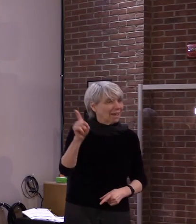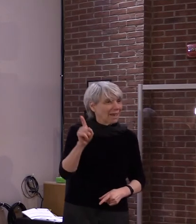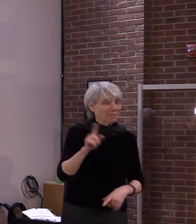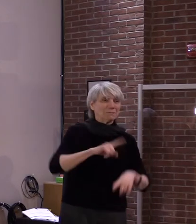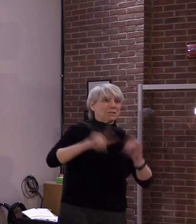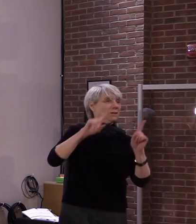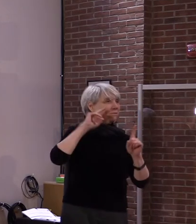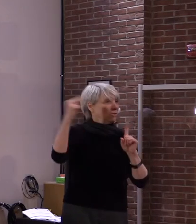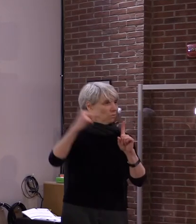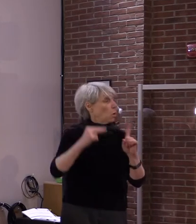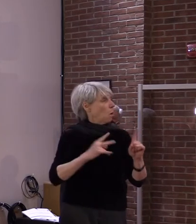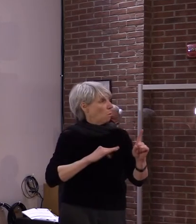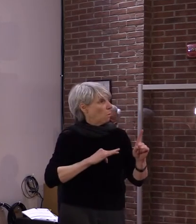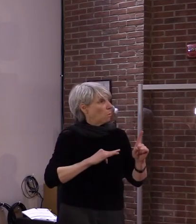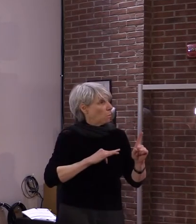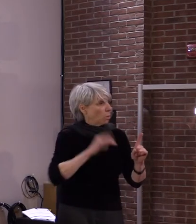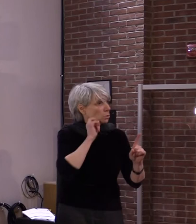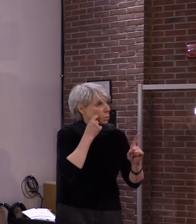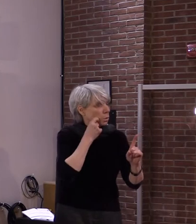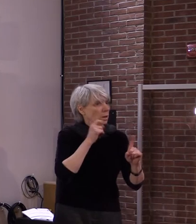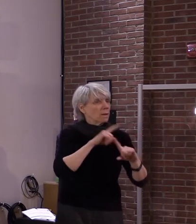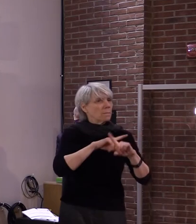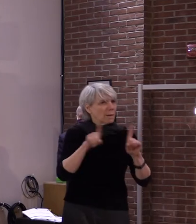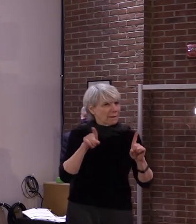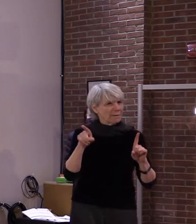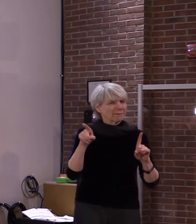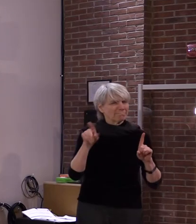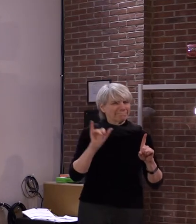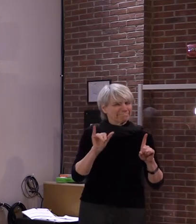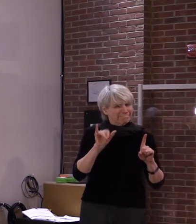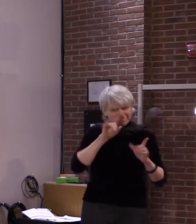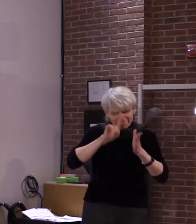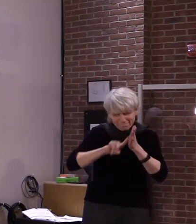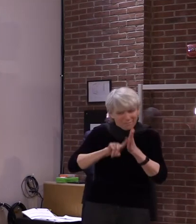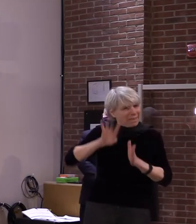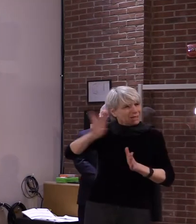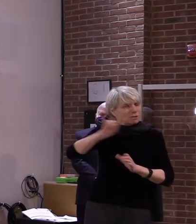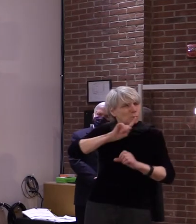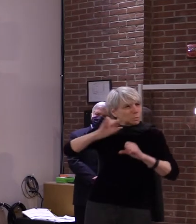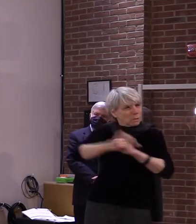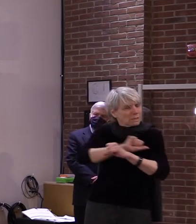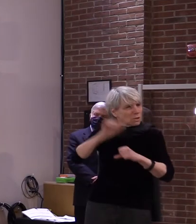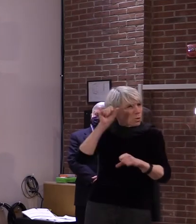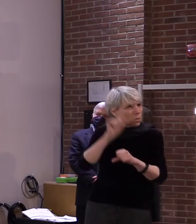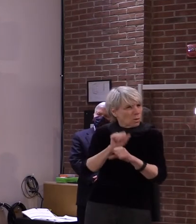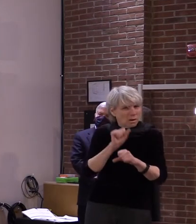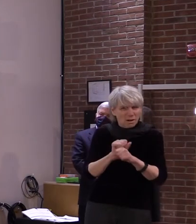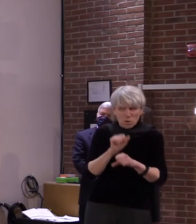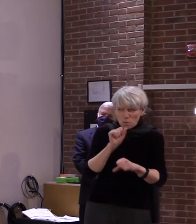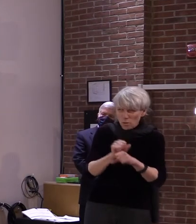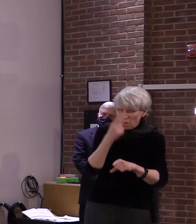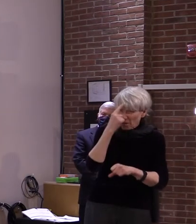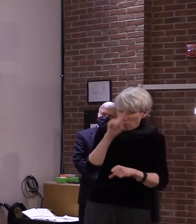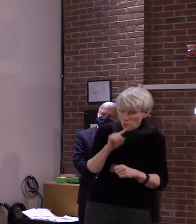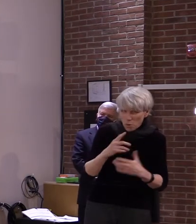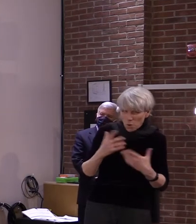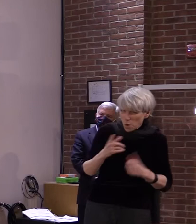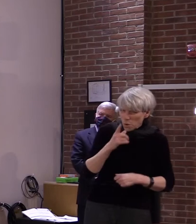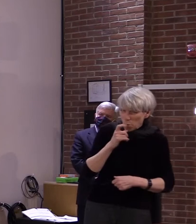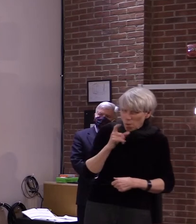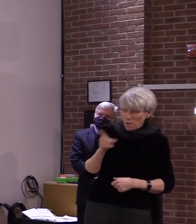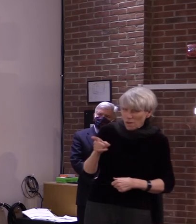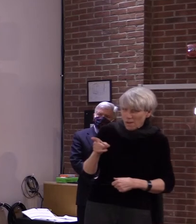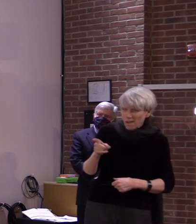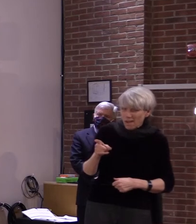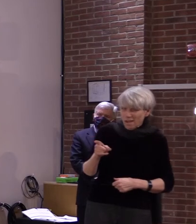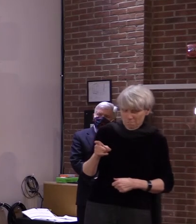perspective but but when we look back to what he was doing with the information he wasn't providing